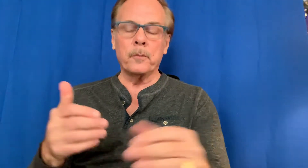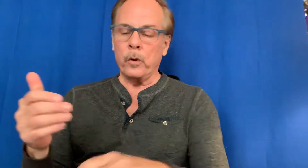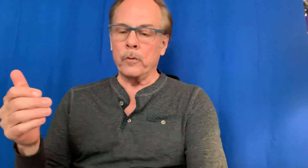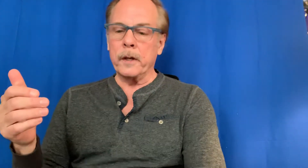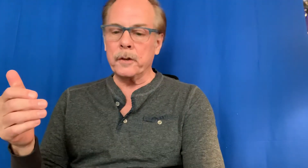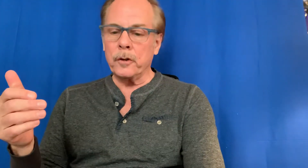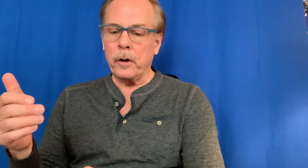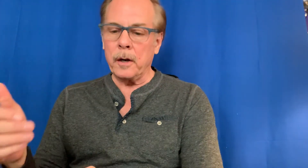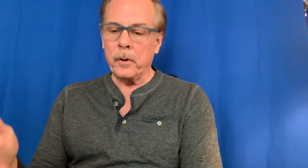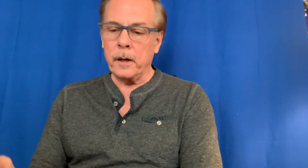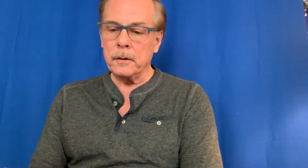important, raising your eyebrows.